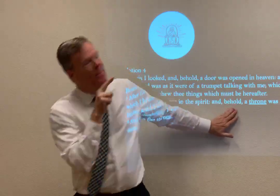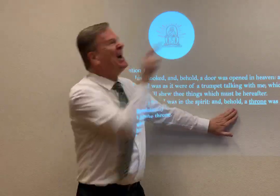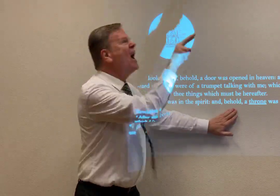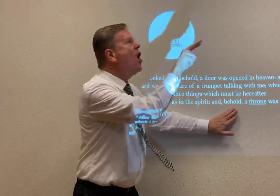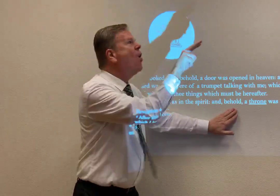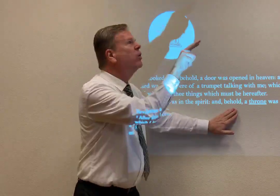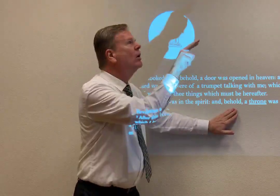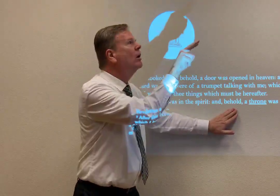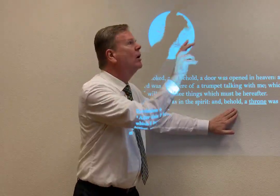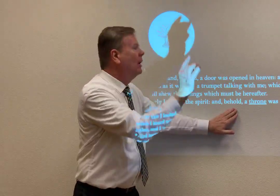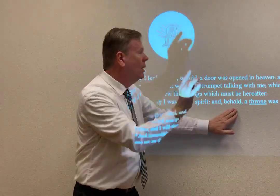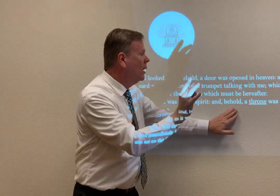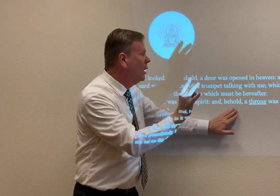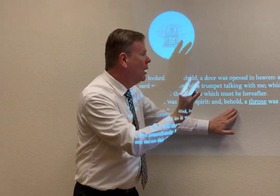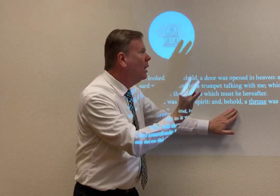And behold,